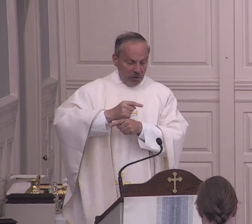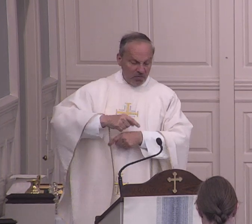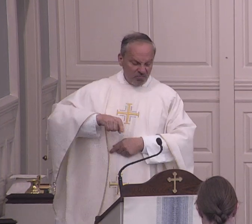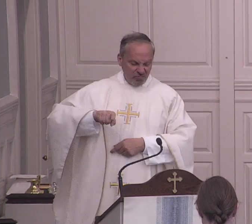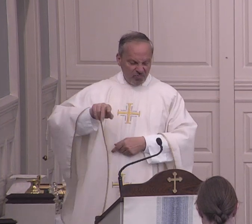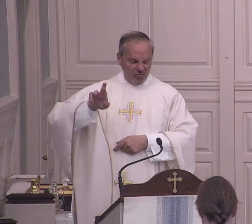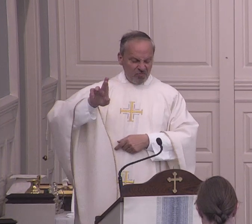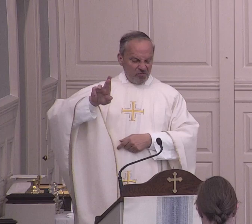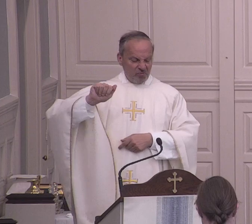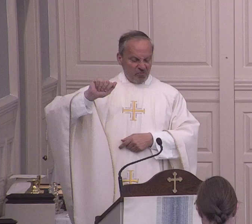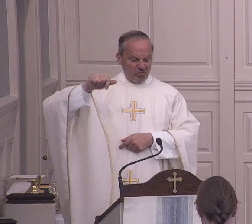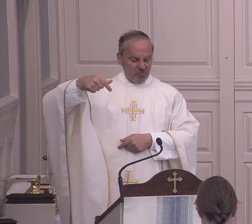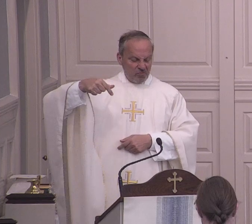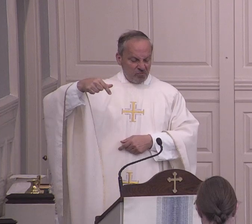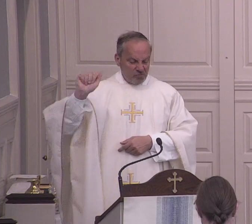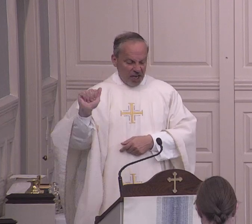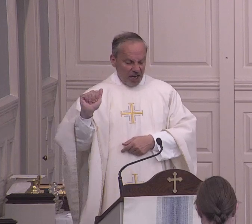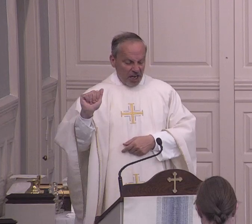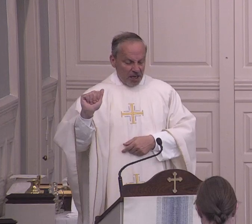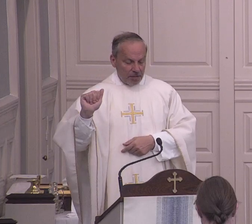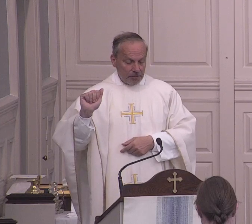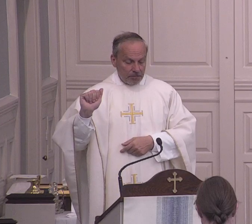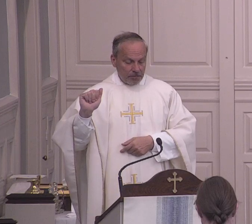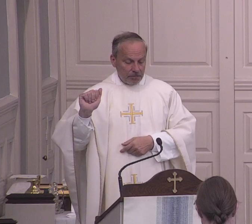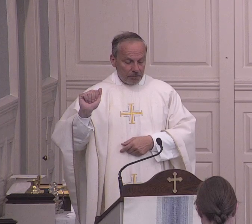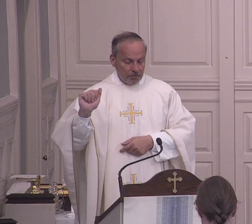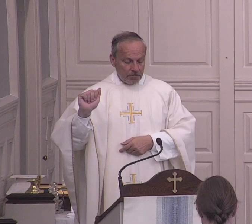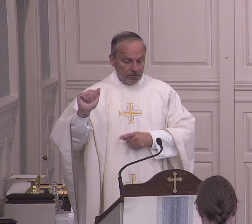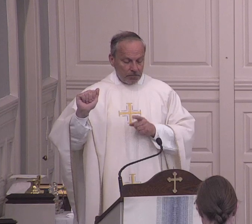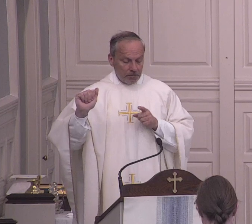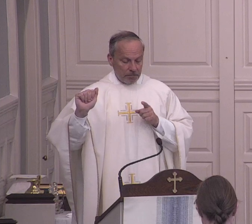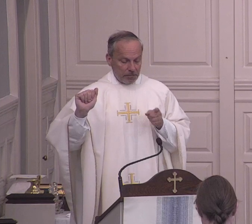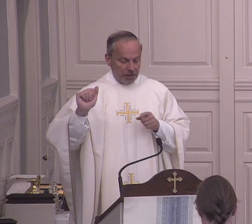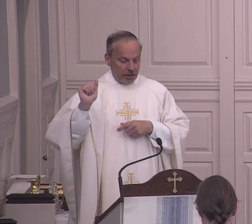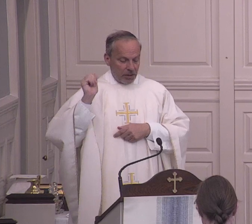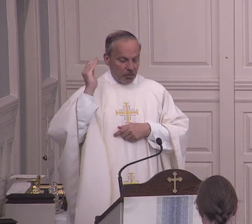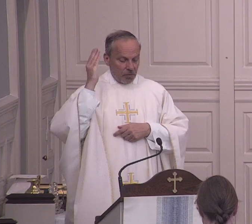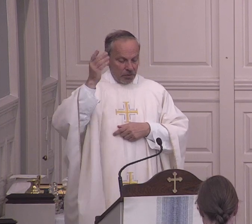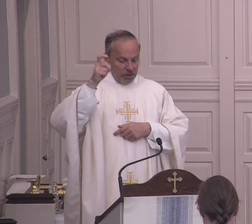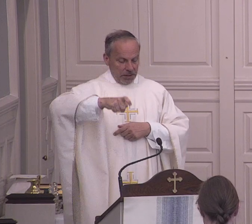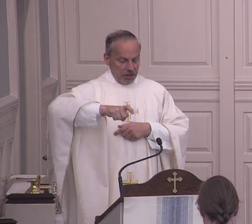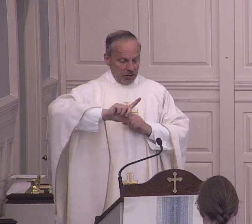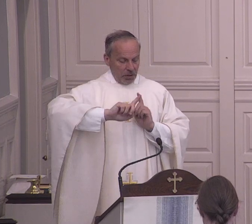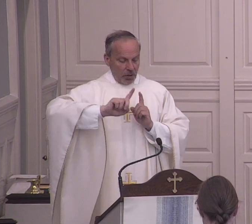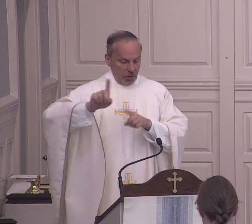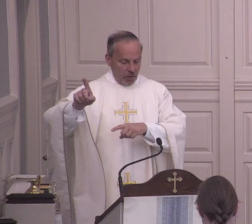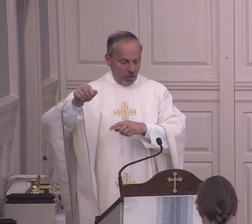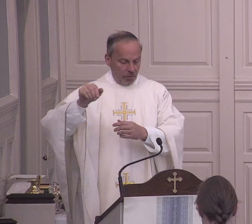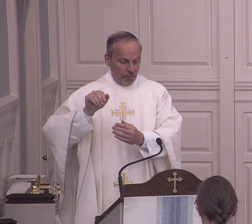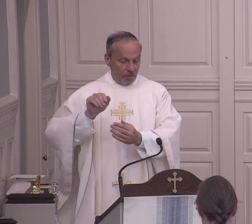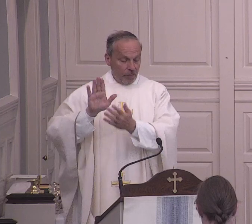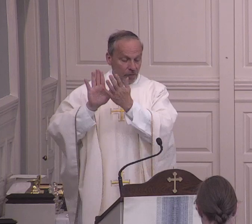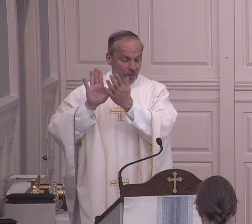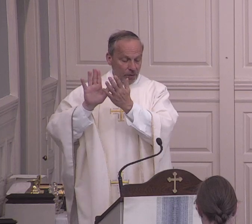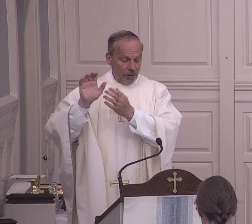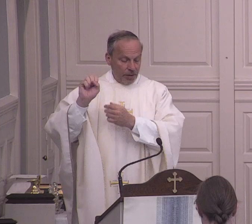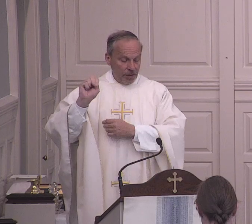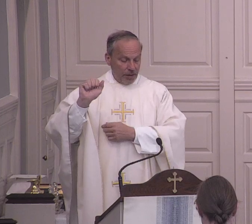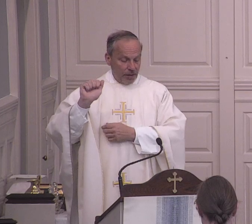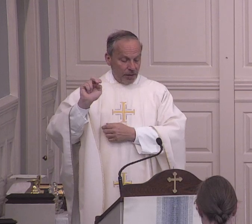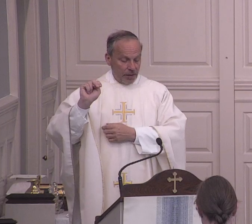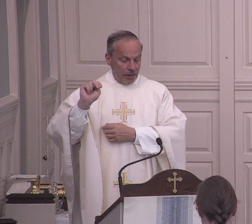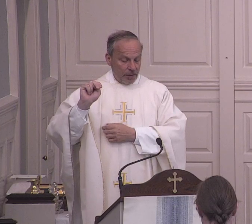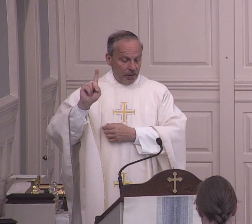And whoever says to his brother, Raca, will be answerable to the